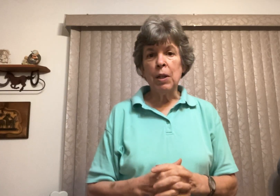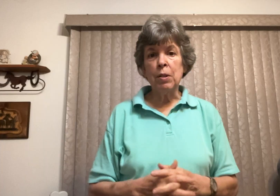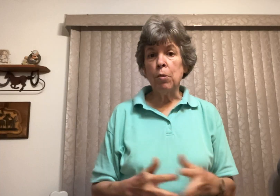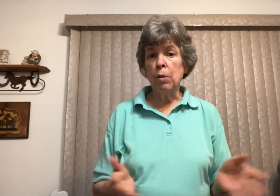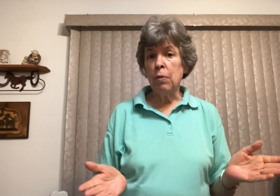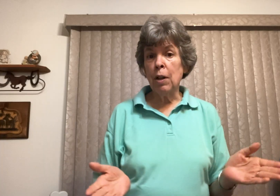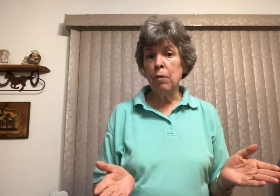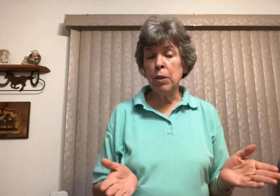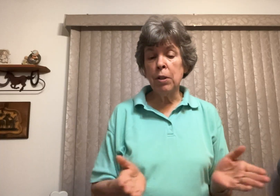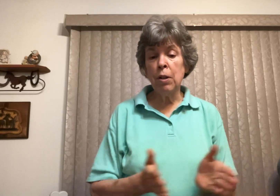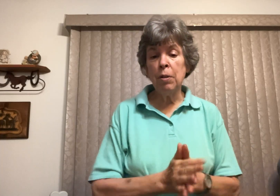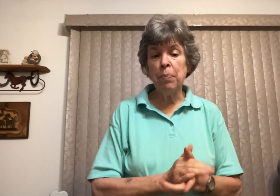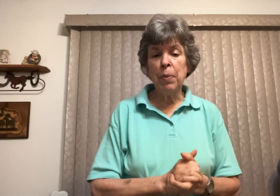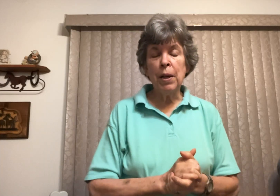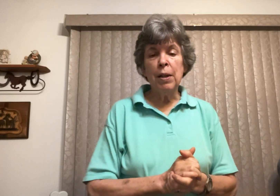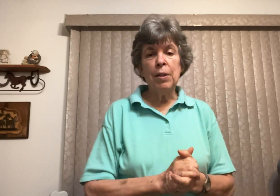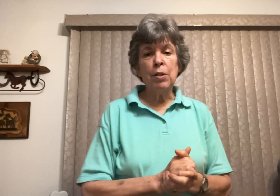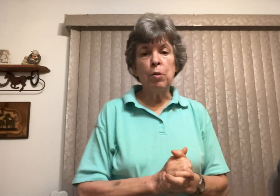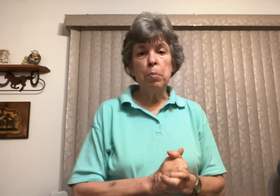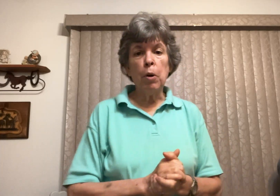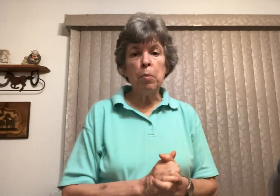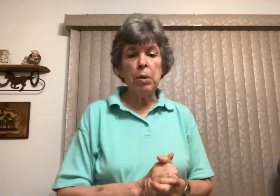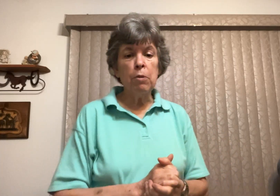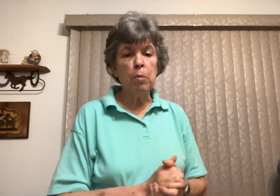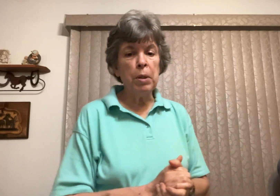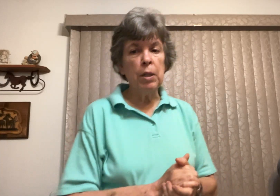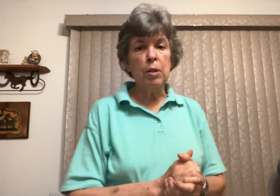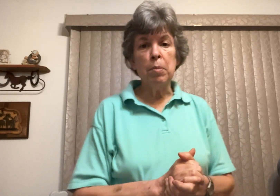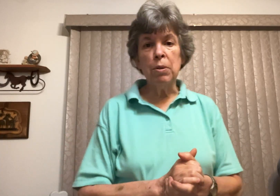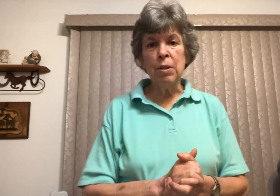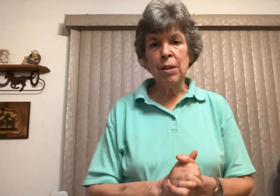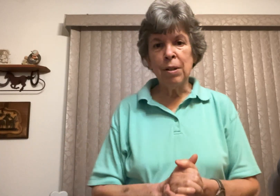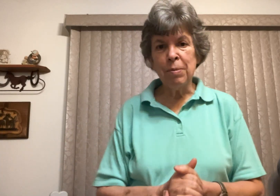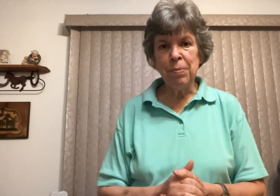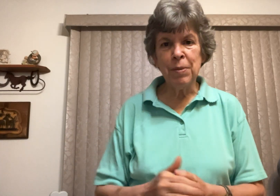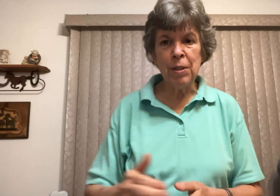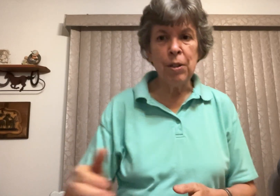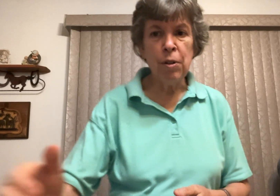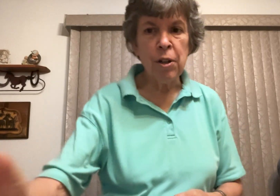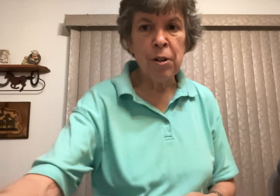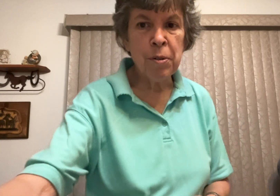So we've covered the song. So part B will be to music. See you there.